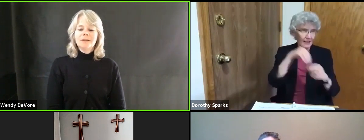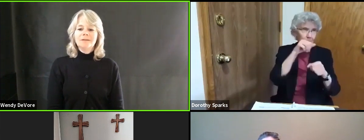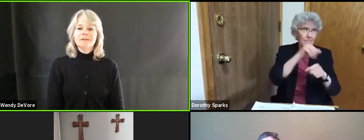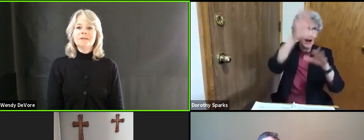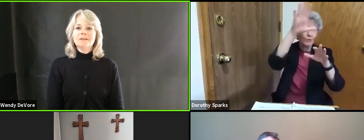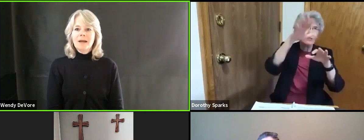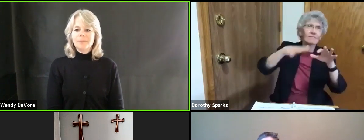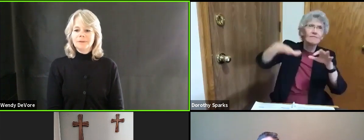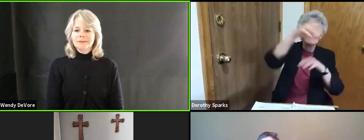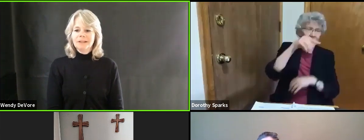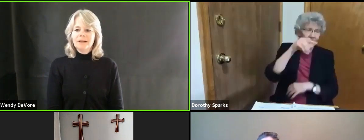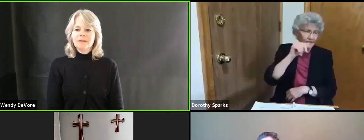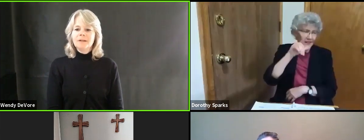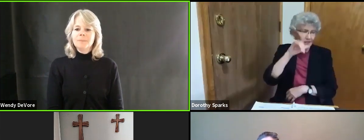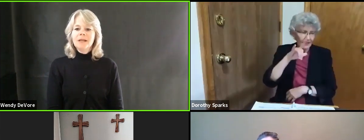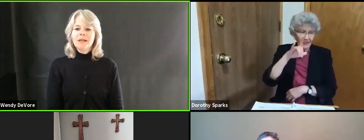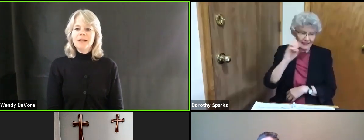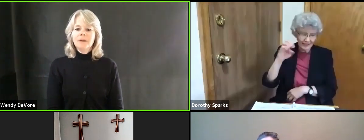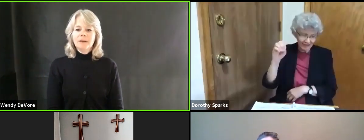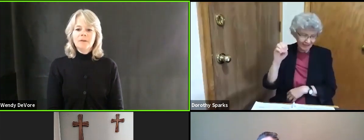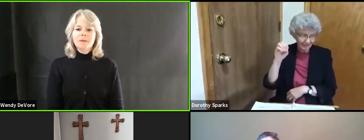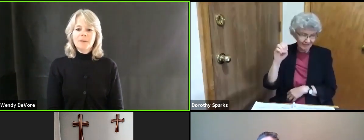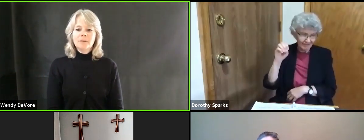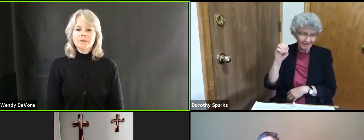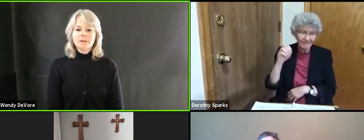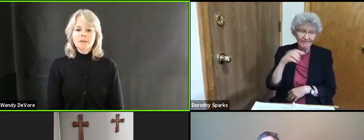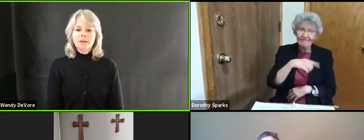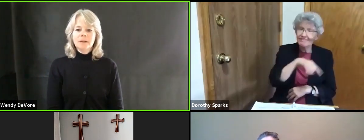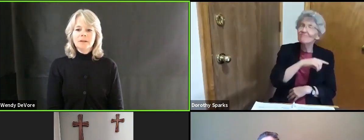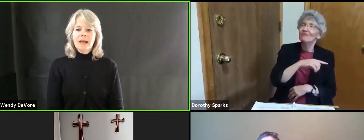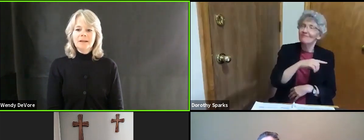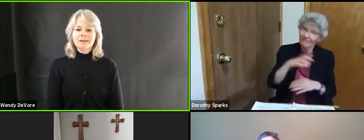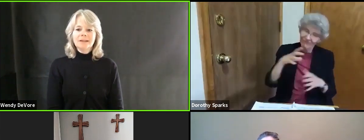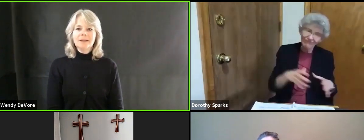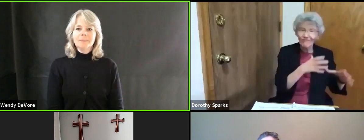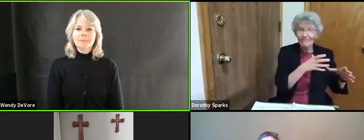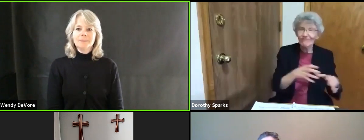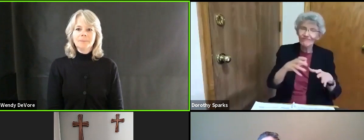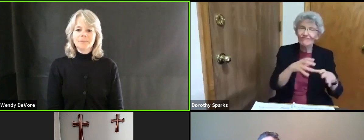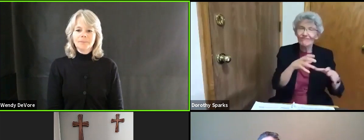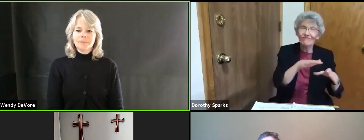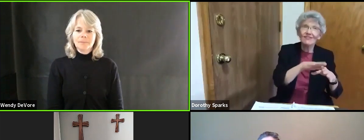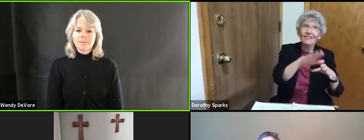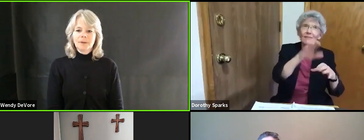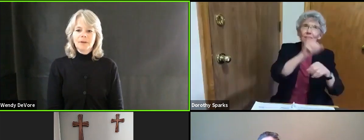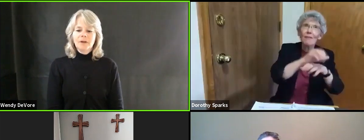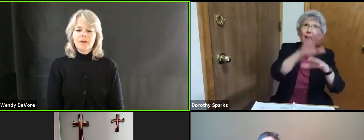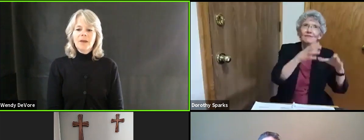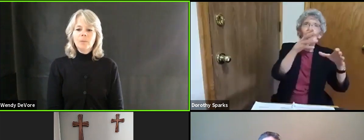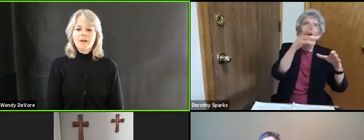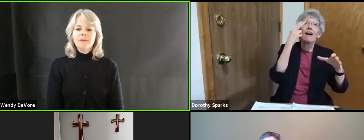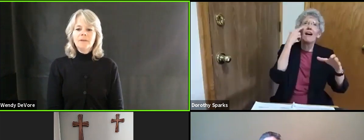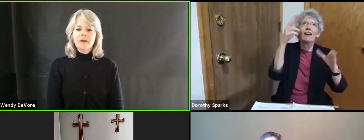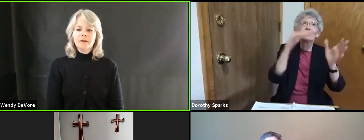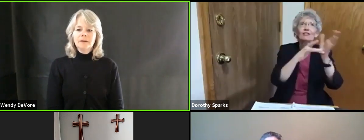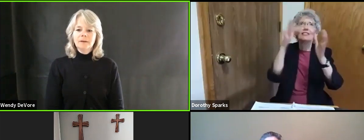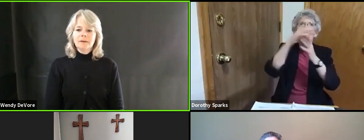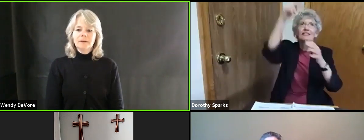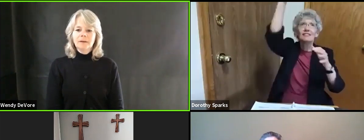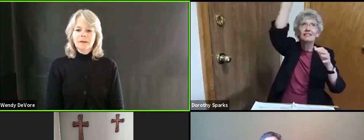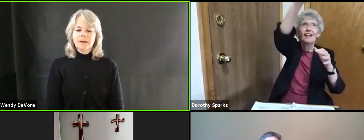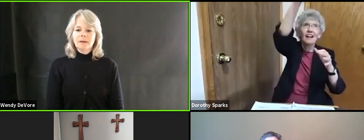Jesus told his disciples to meet him in the mountain in Galilee. They went